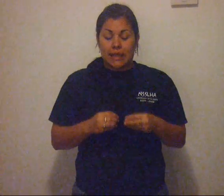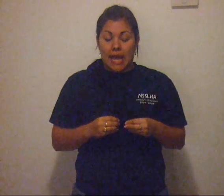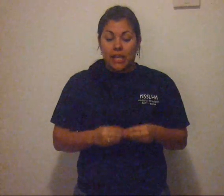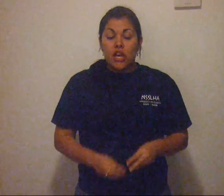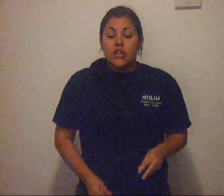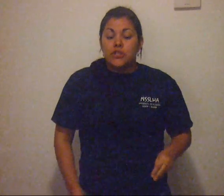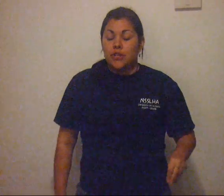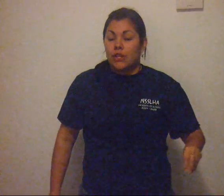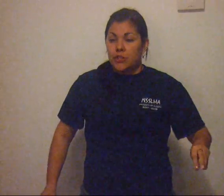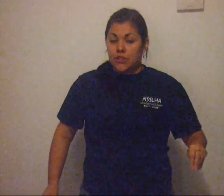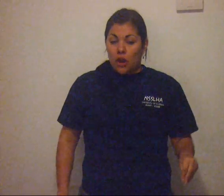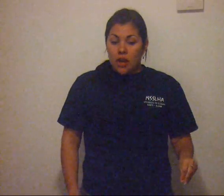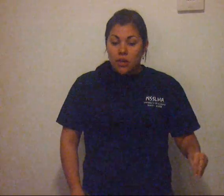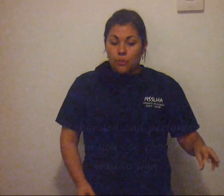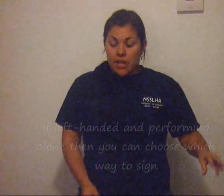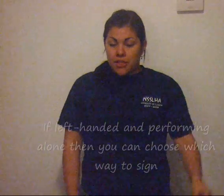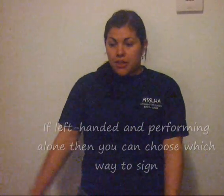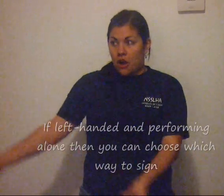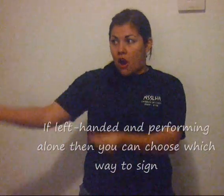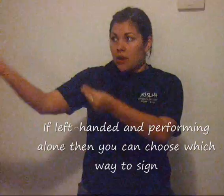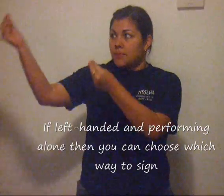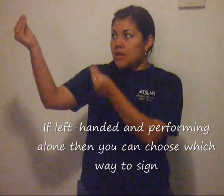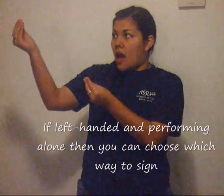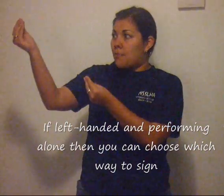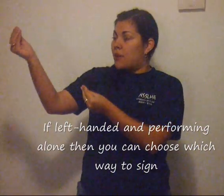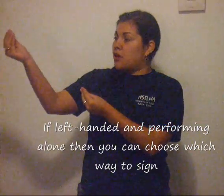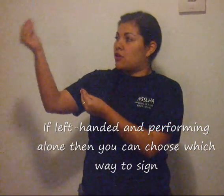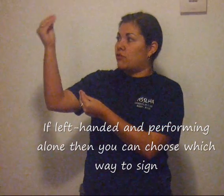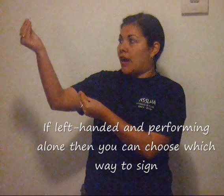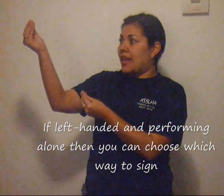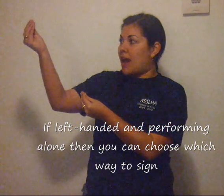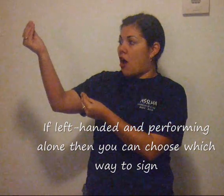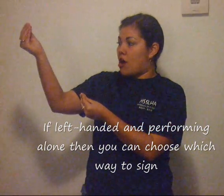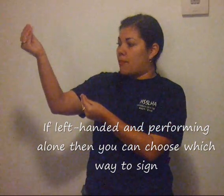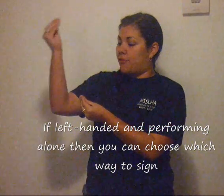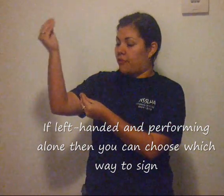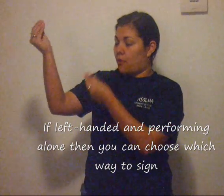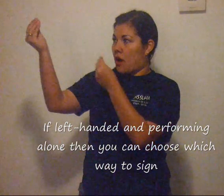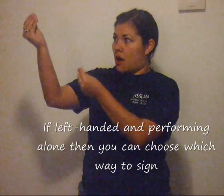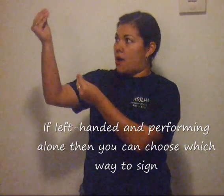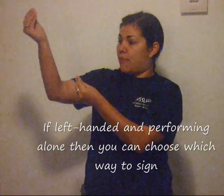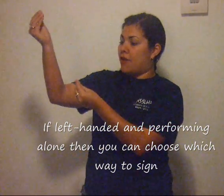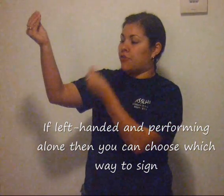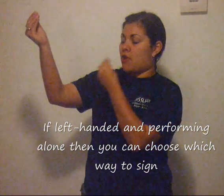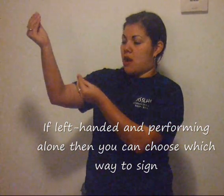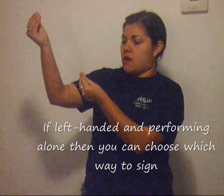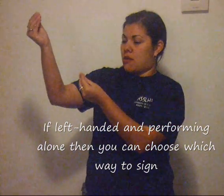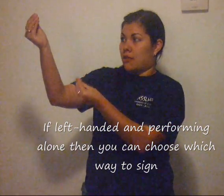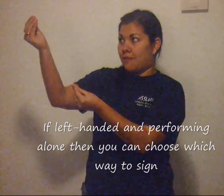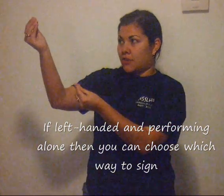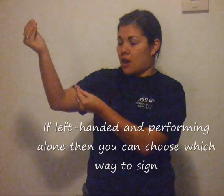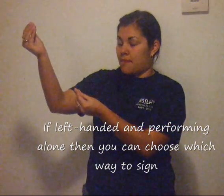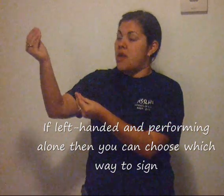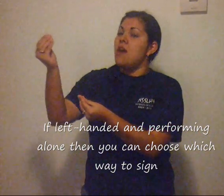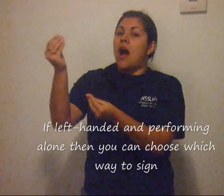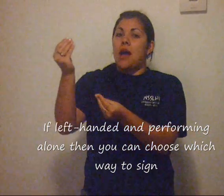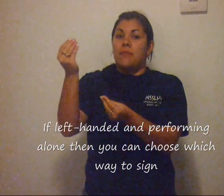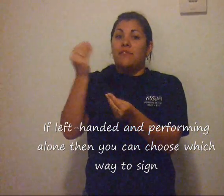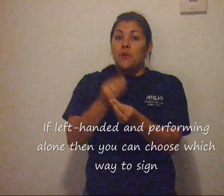light. So you're going to start with your arms up, your right arm above your left arm. If you